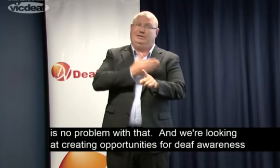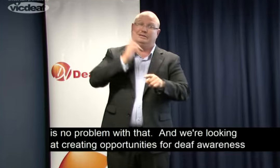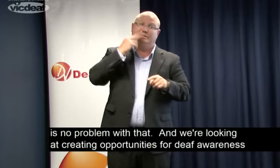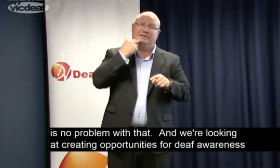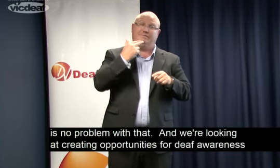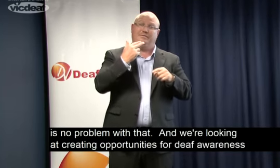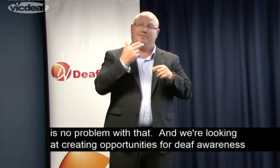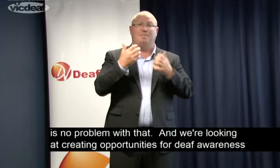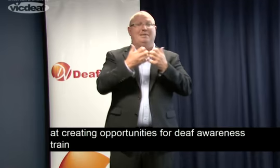employers out there.